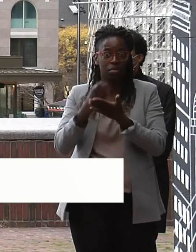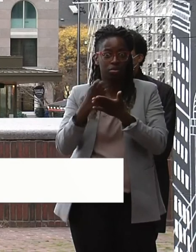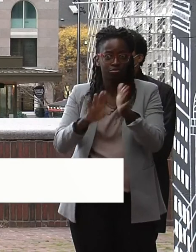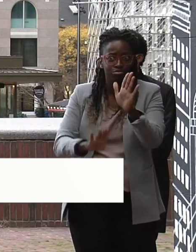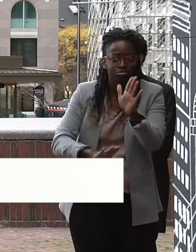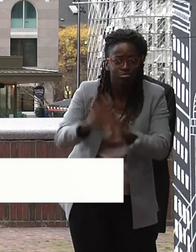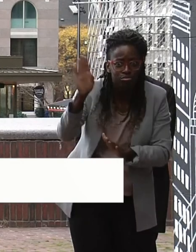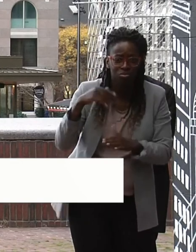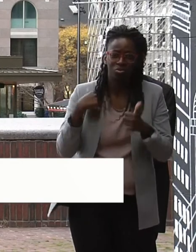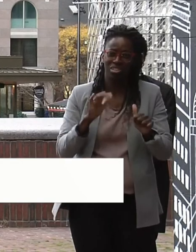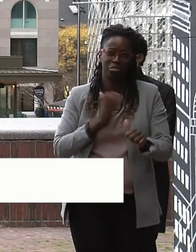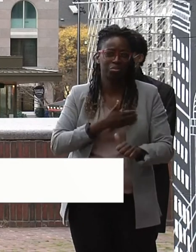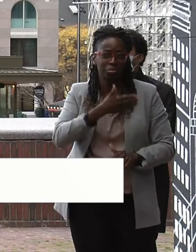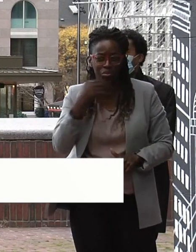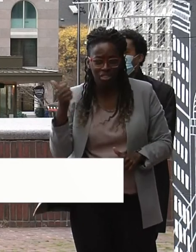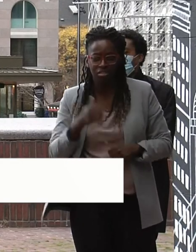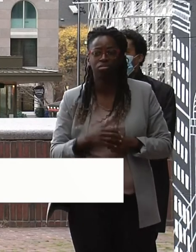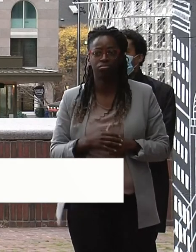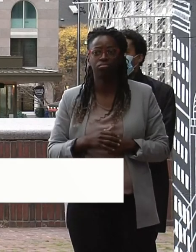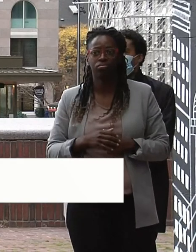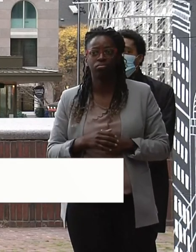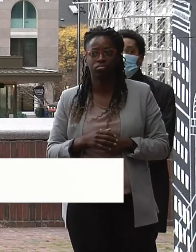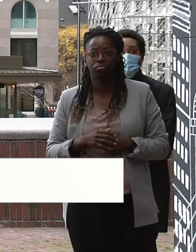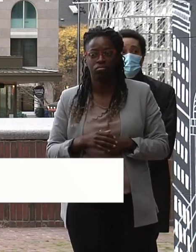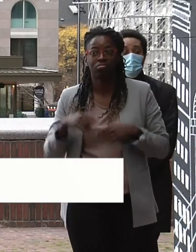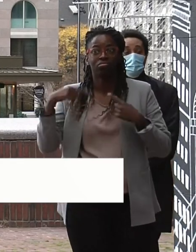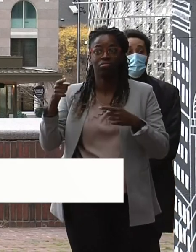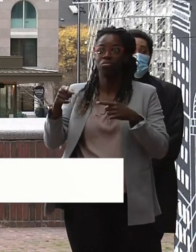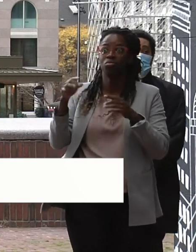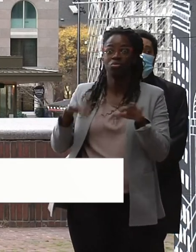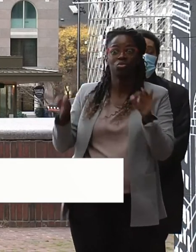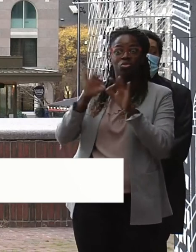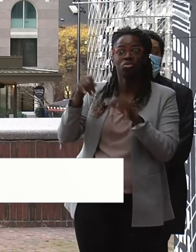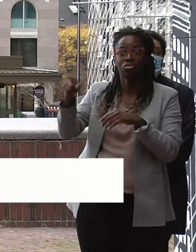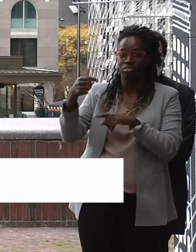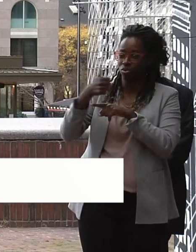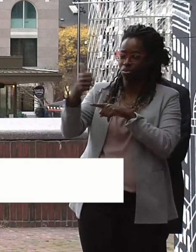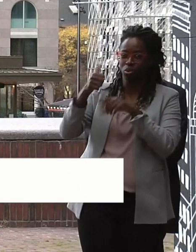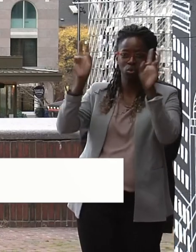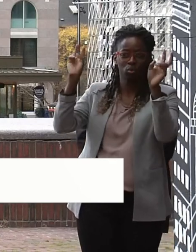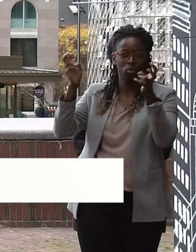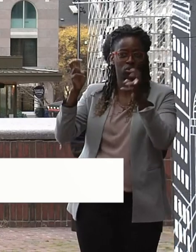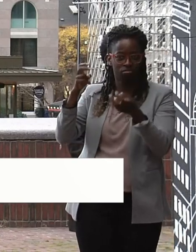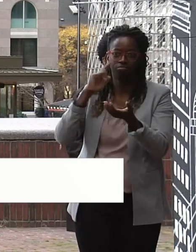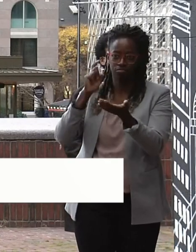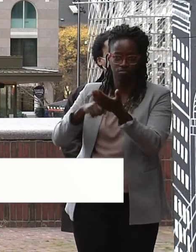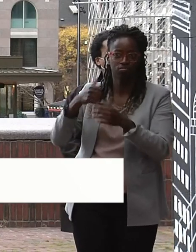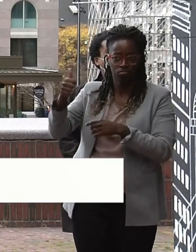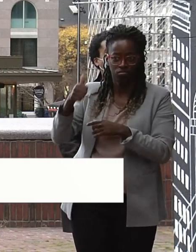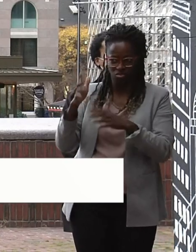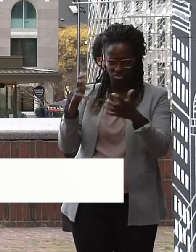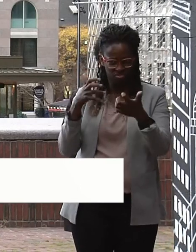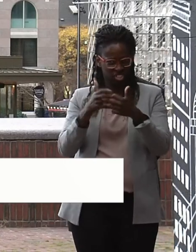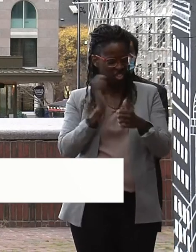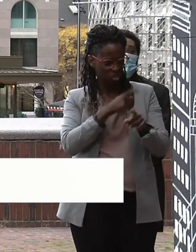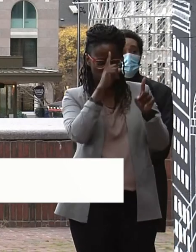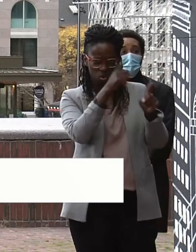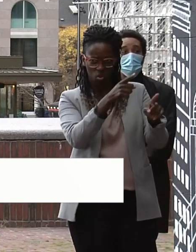that transportation is essential to each of those goals. In the city, we took the opportunity to expand our healthy and equitable travel